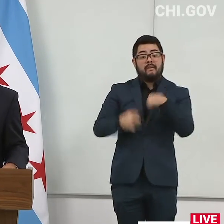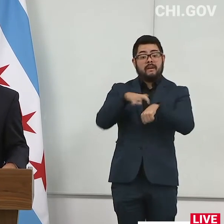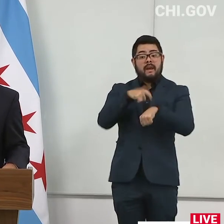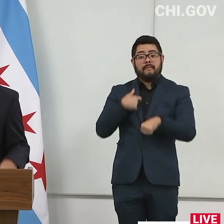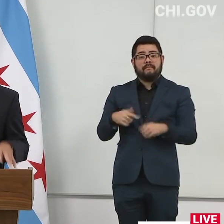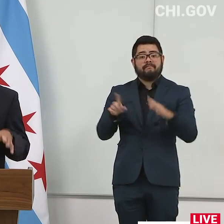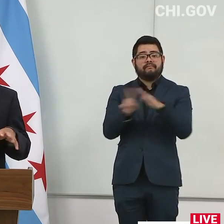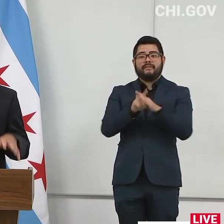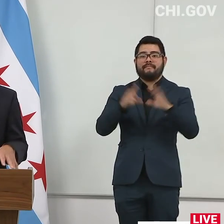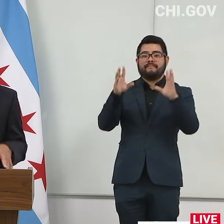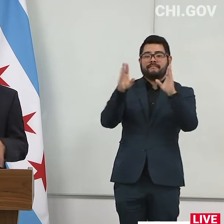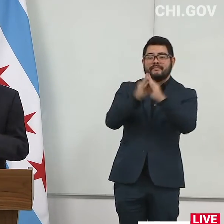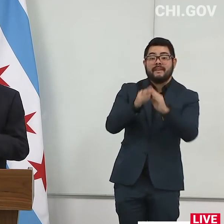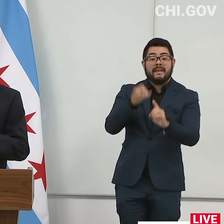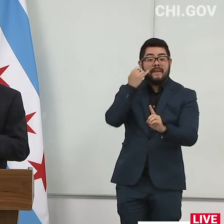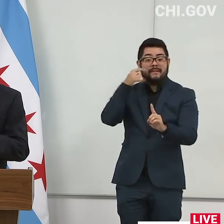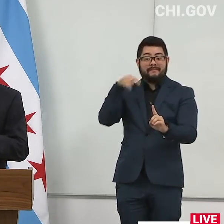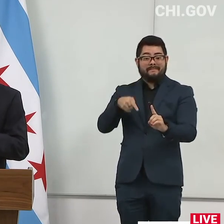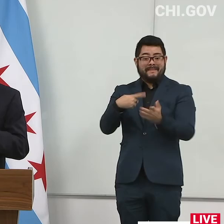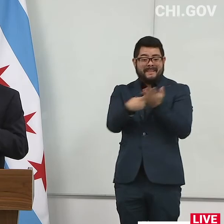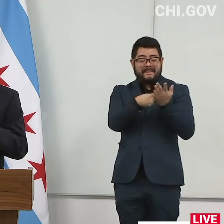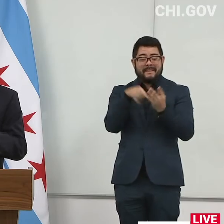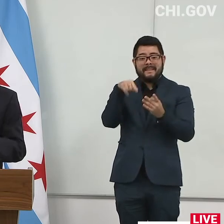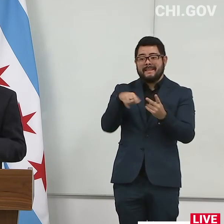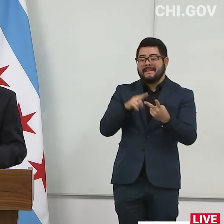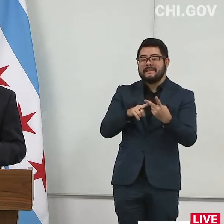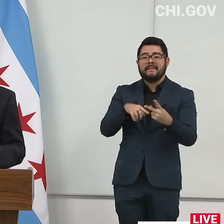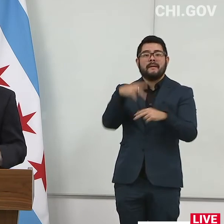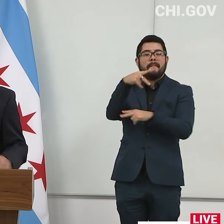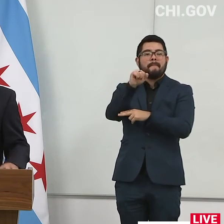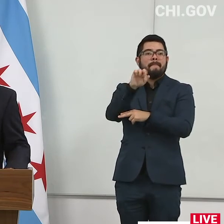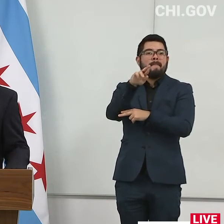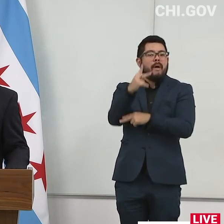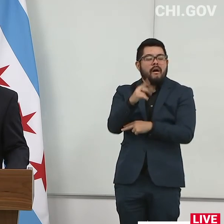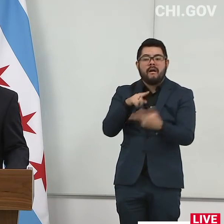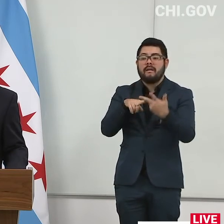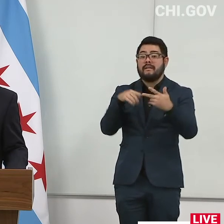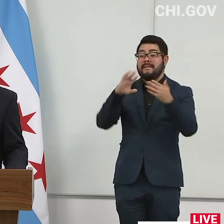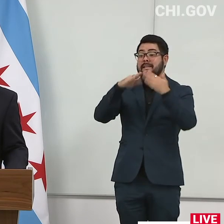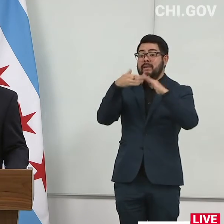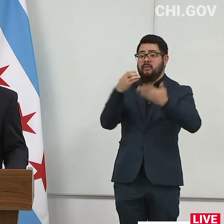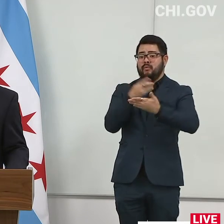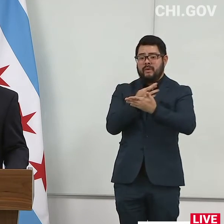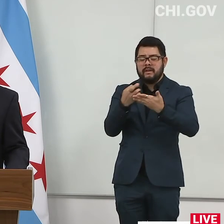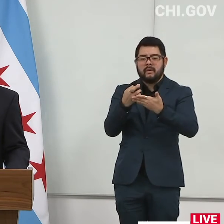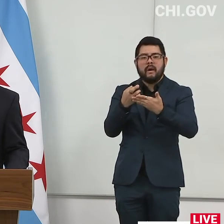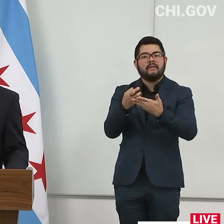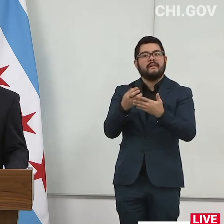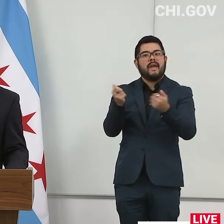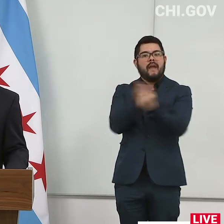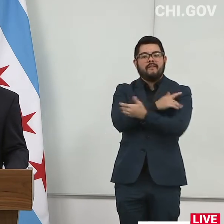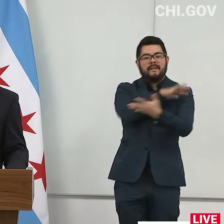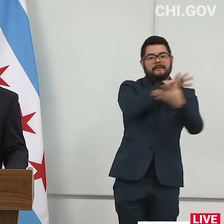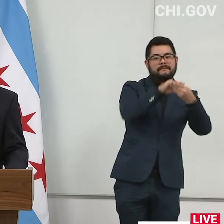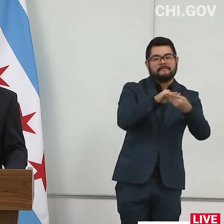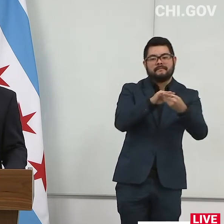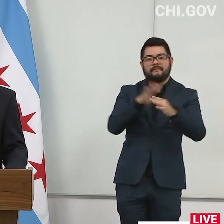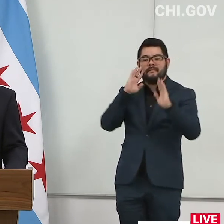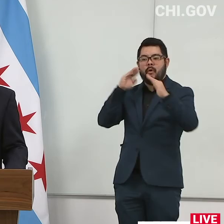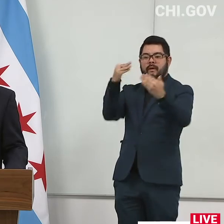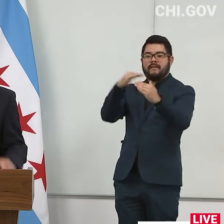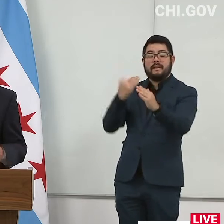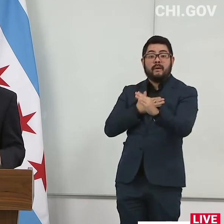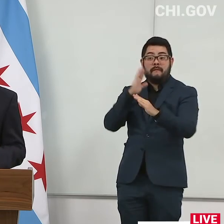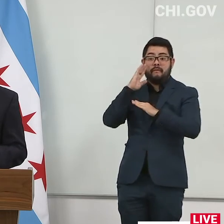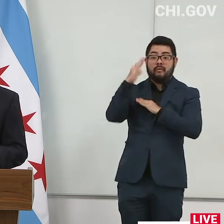it is about education, whether it's about parks, whether it's about any city resource, it is always geared towards our future and our young people.